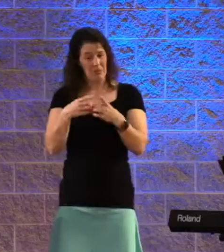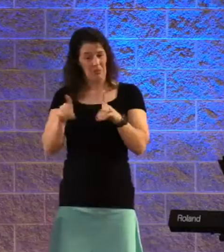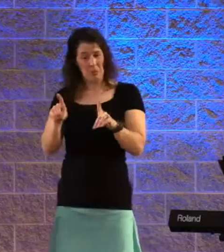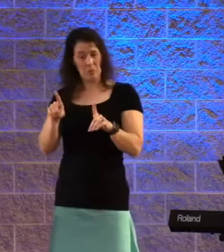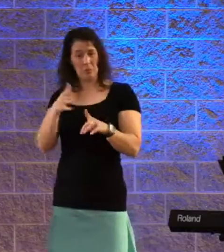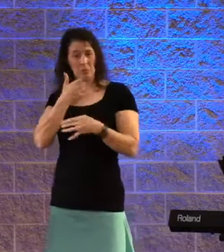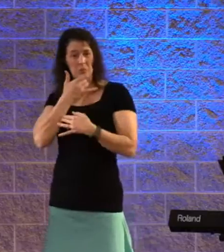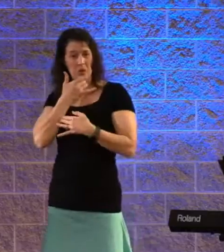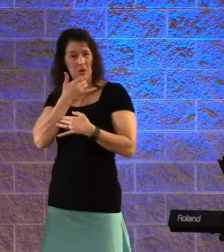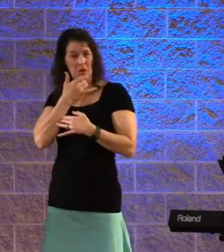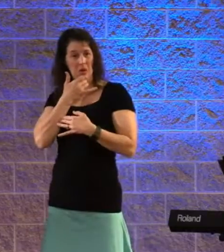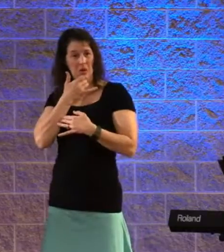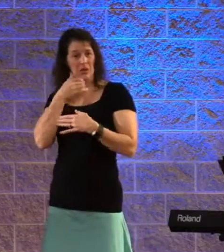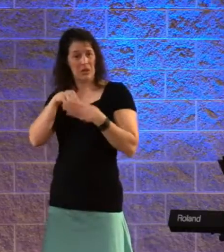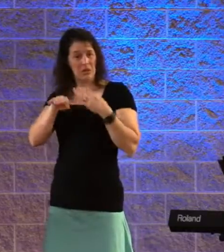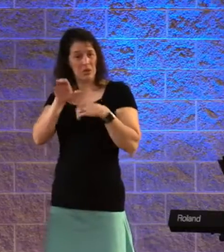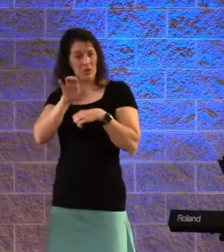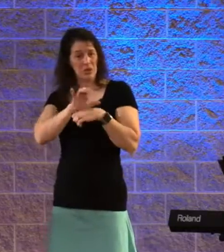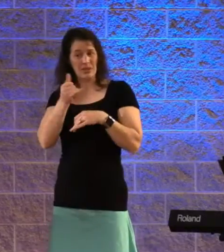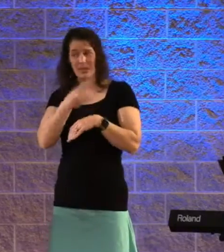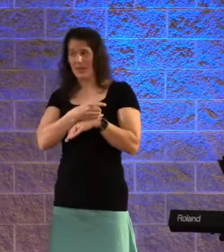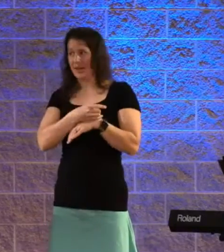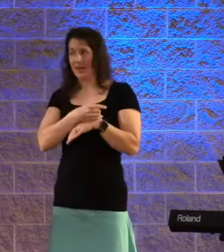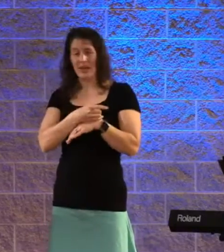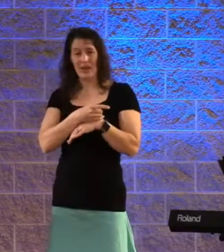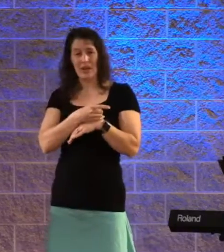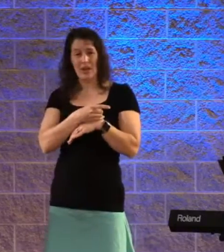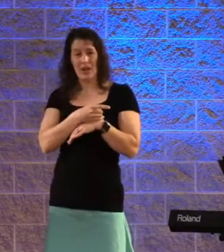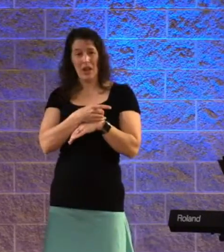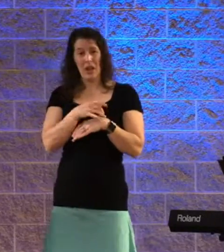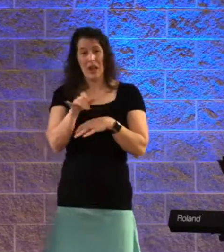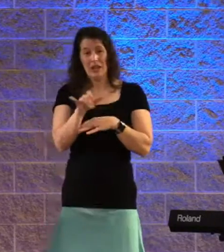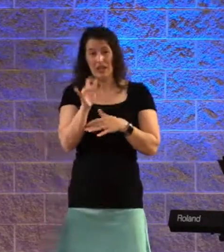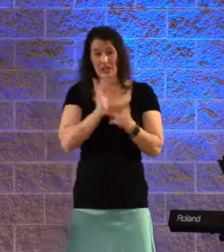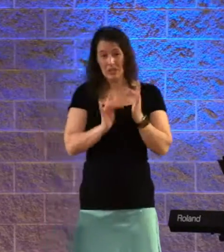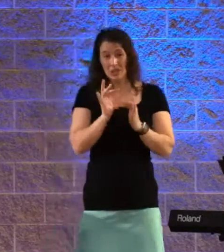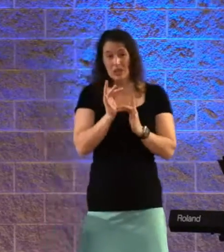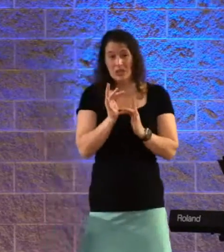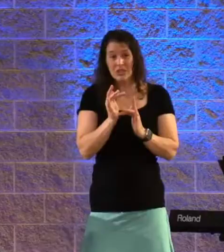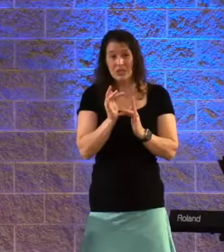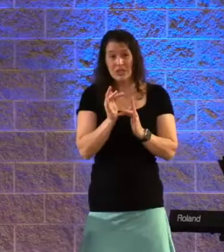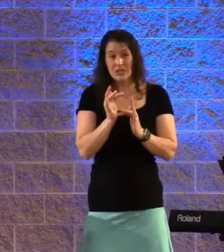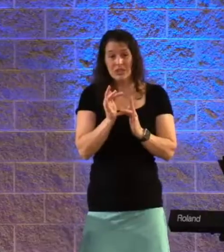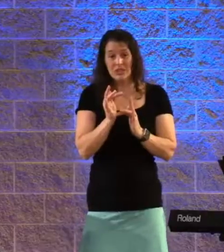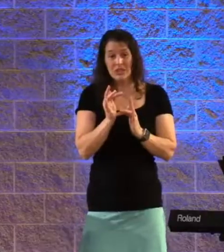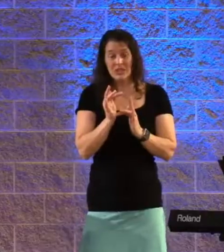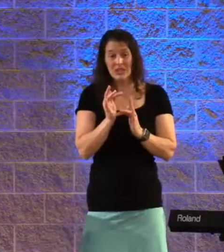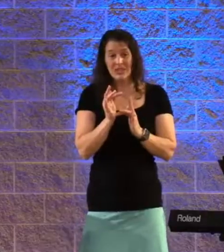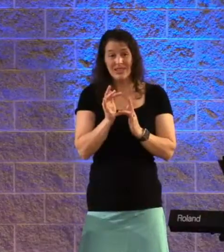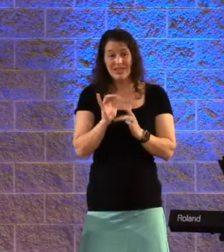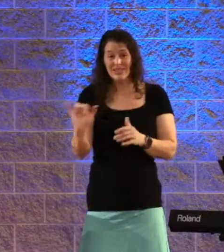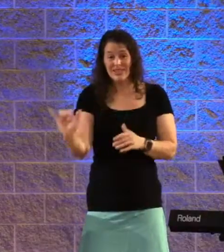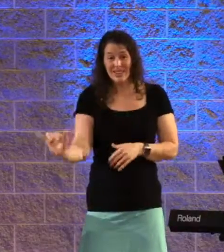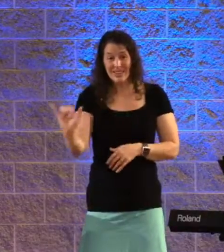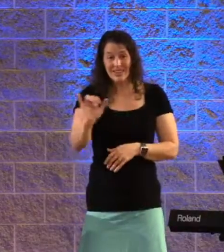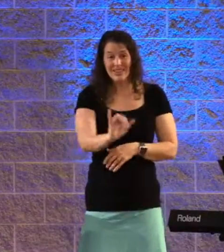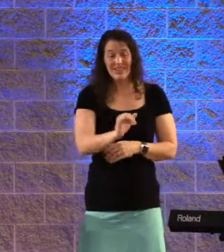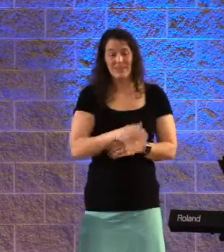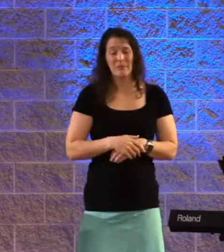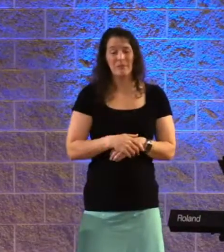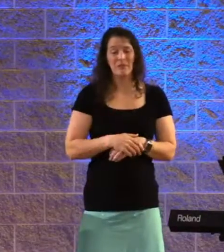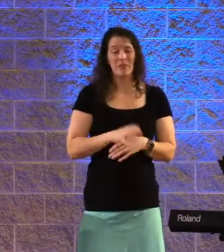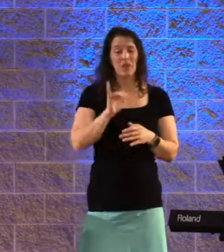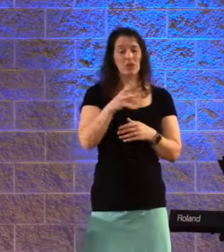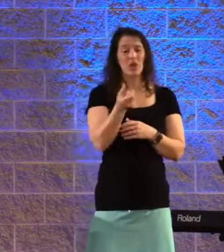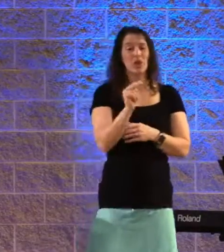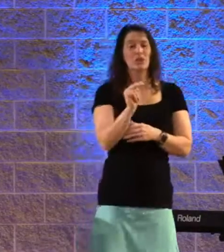and unlawful divorces in the church today? Can we be like Jesus was? In John chapter 8, Jesus was